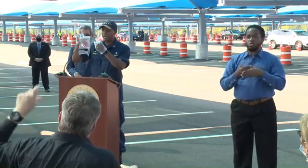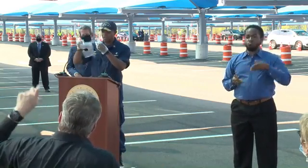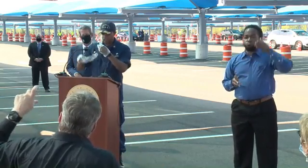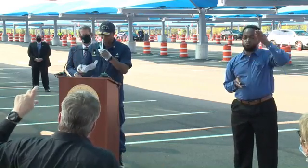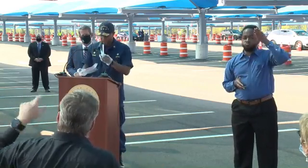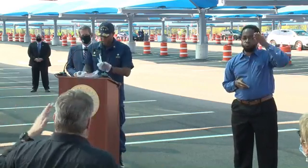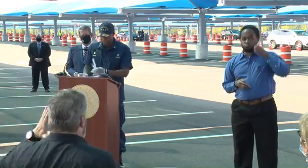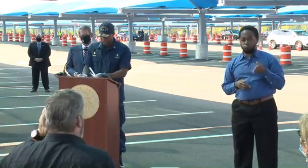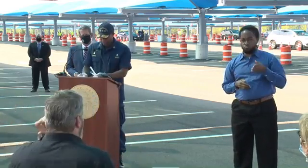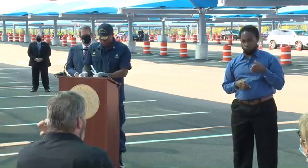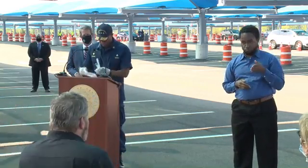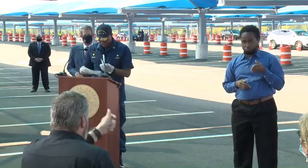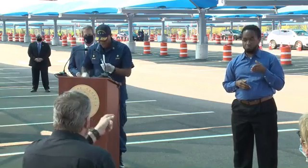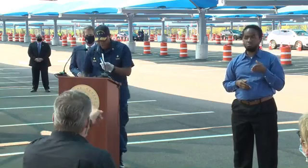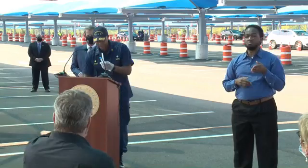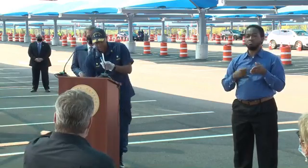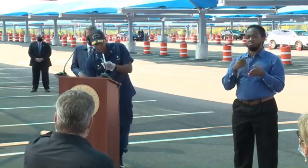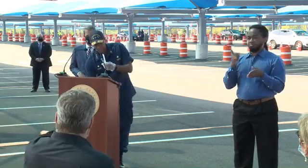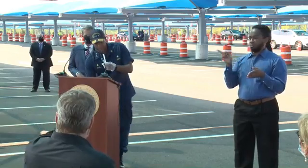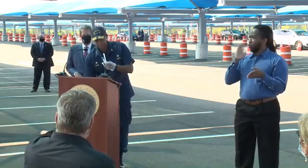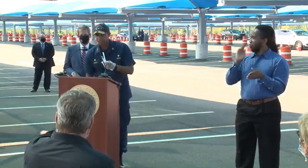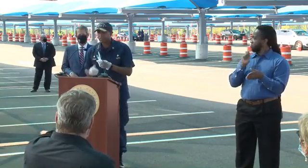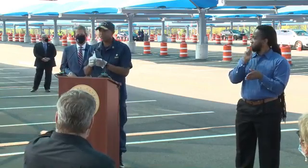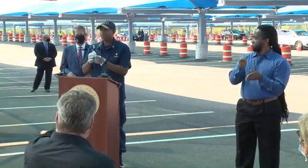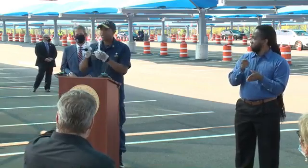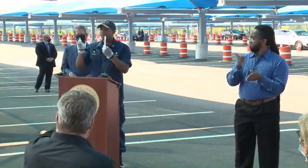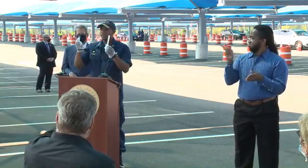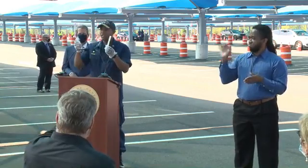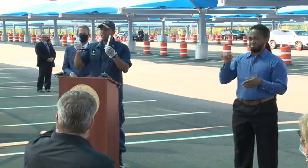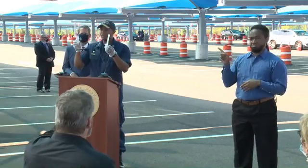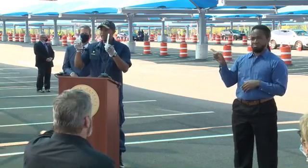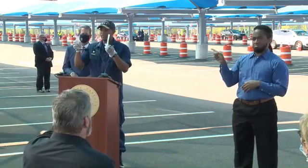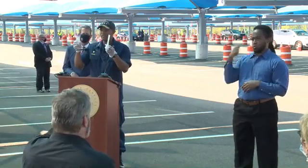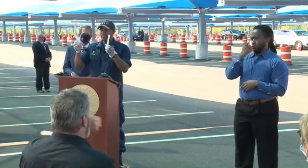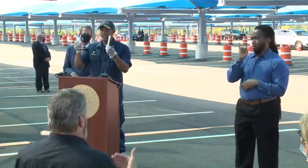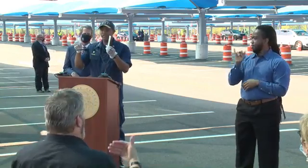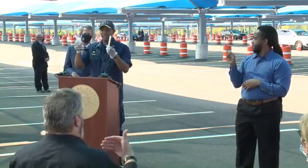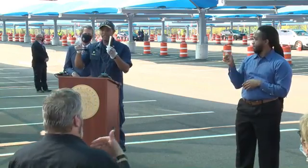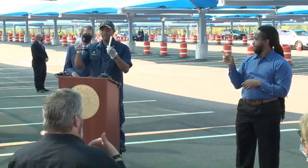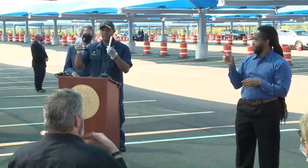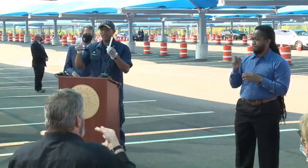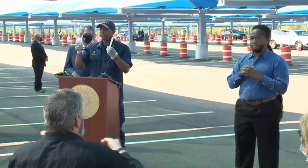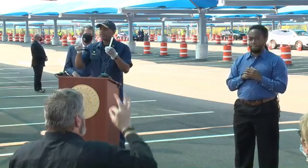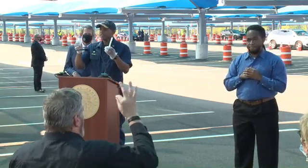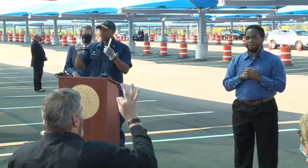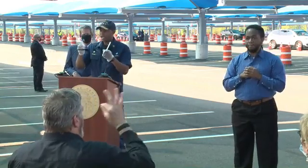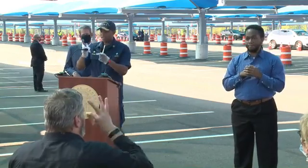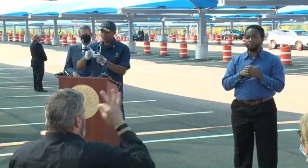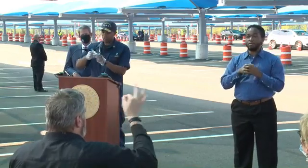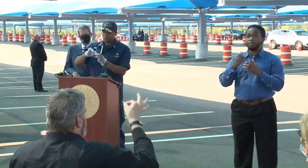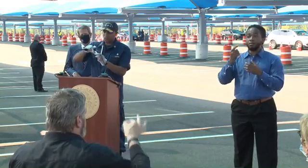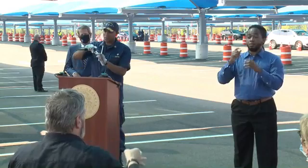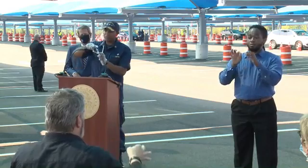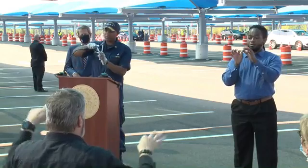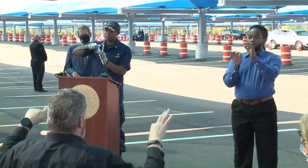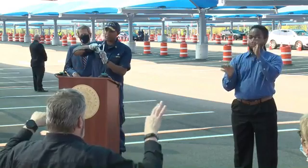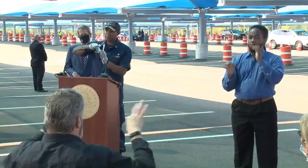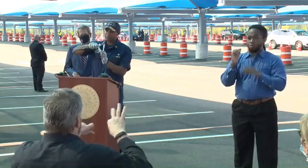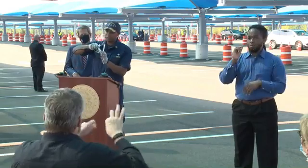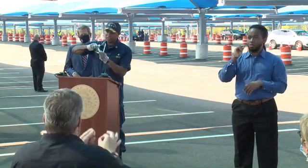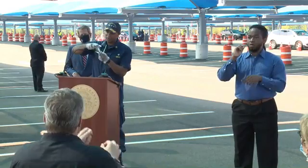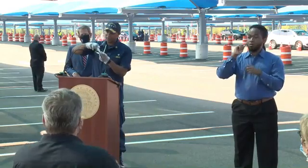you a package with a swab and a specimen container in it. They will ask you to